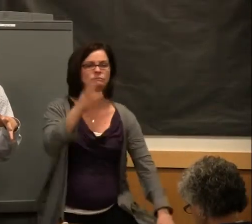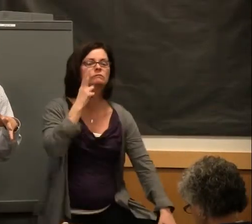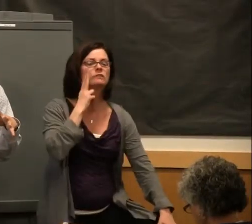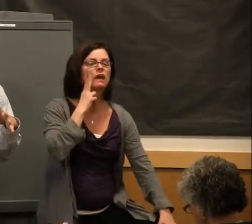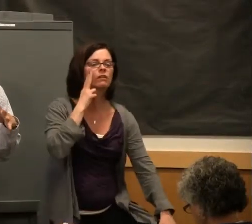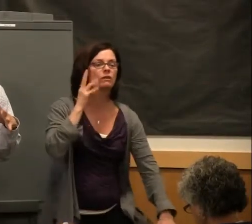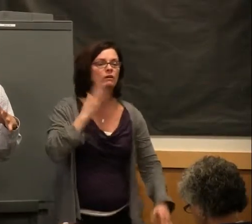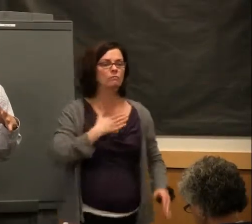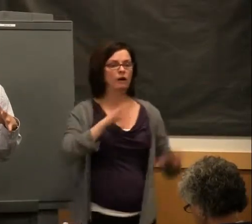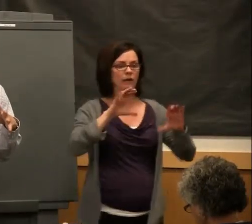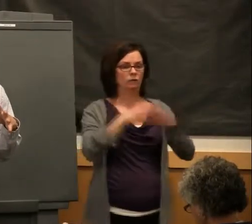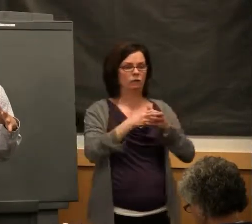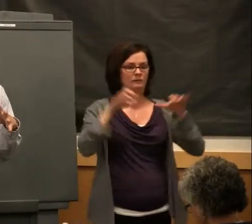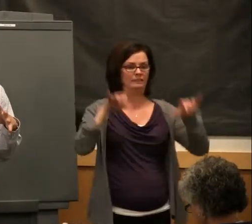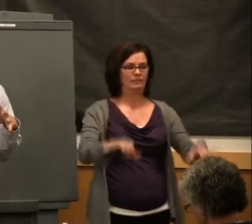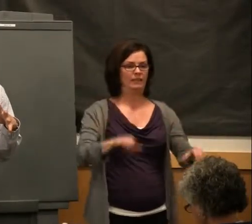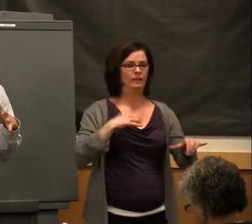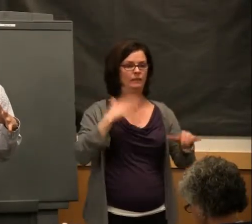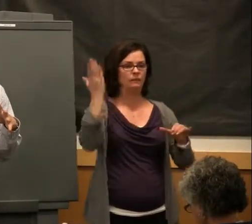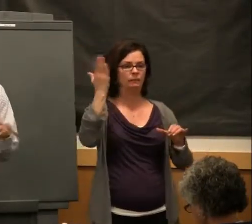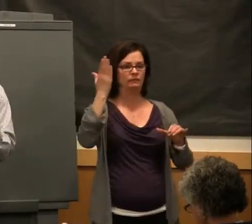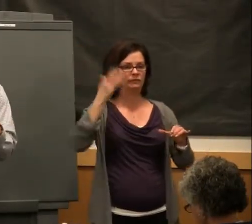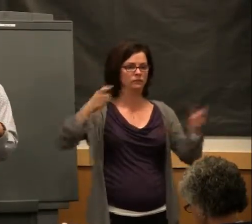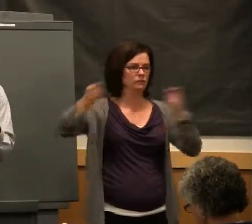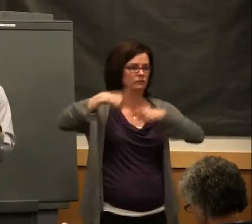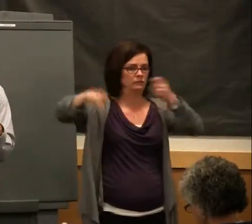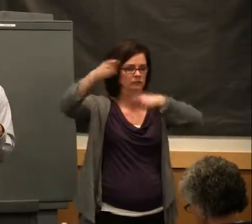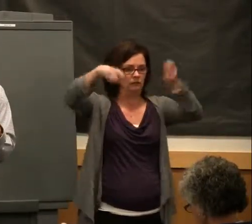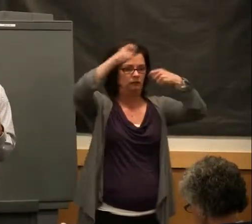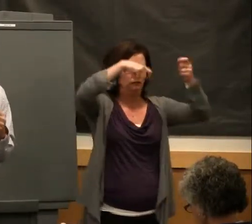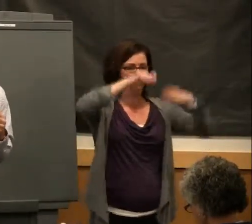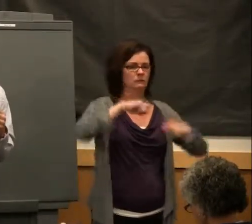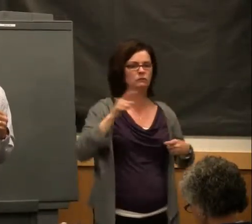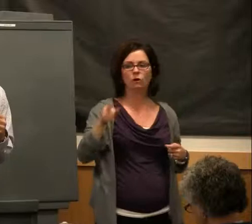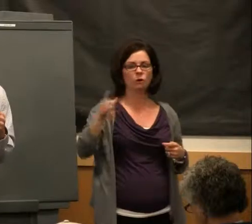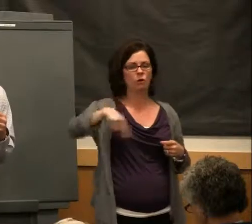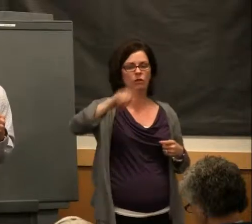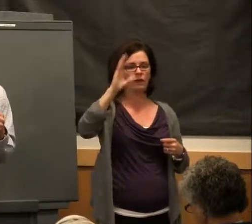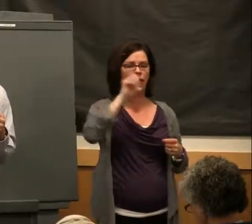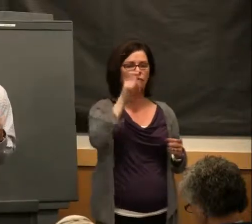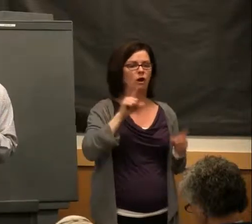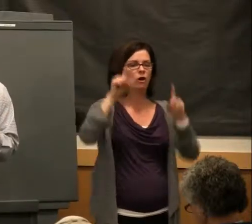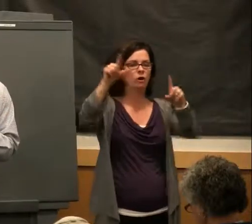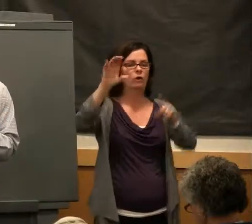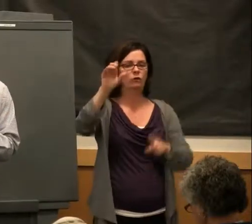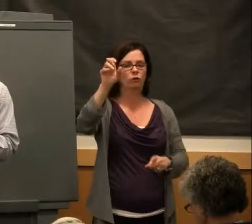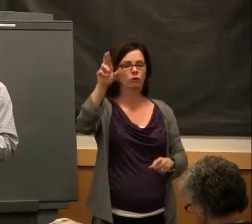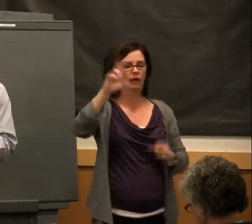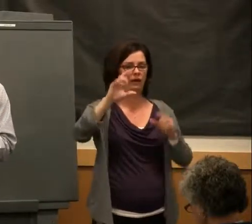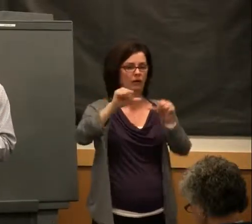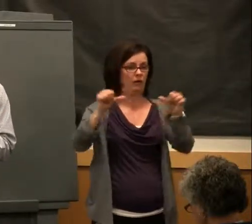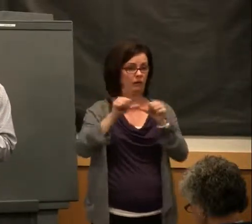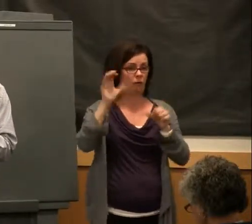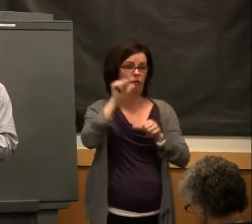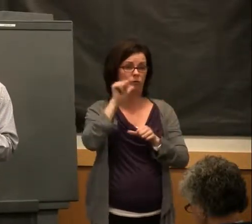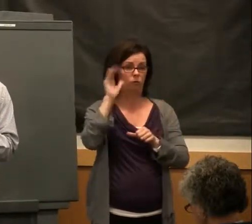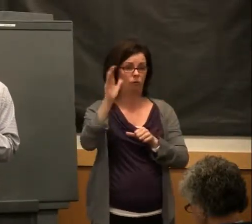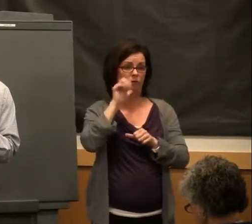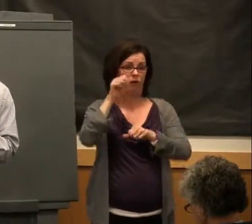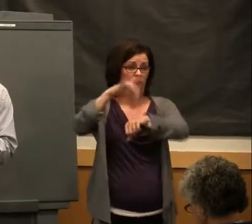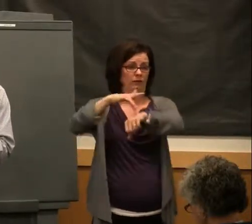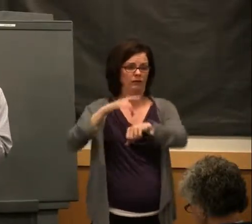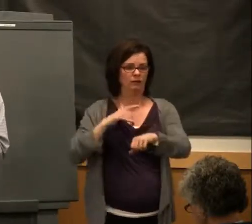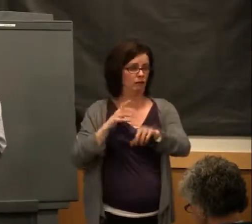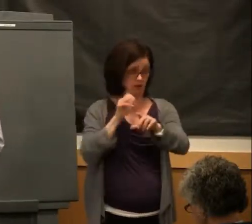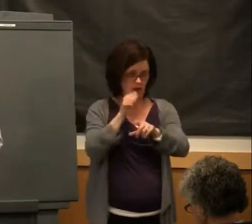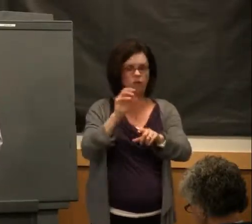my group's staying here, and presenters are going between the two. Okay, so they won't be visiting the career area. Then what I will do, Alyssa,